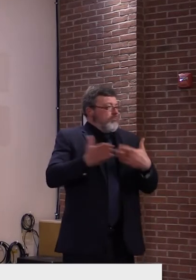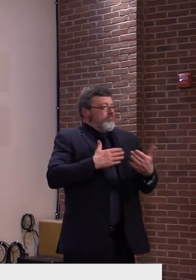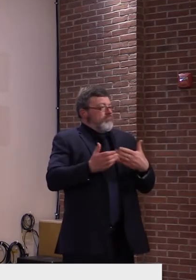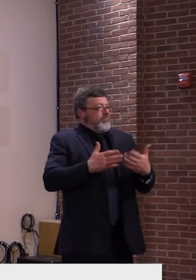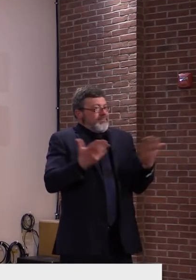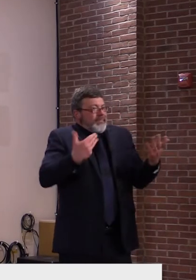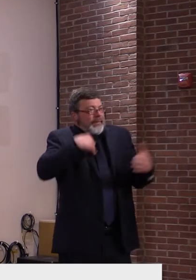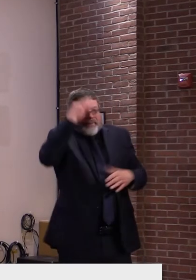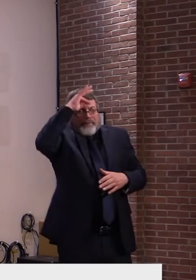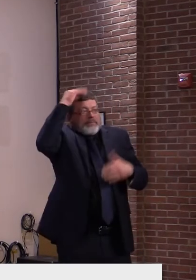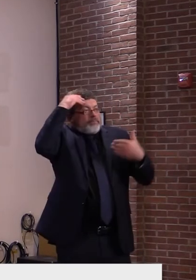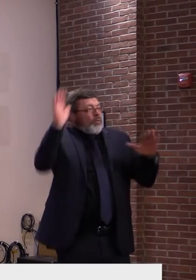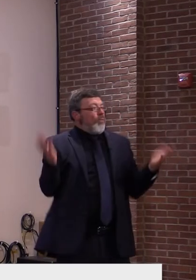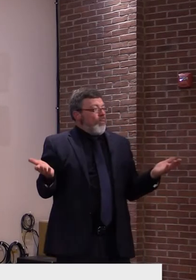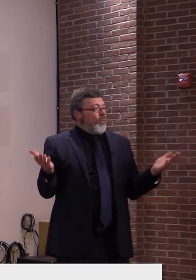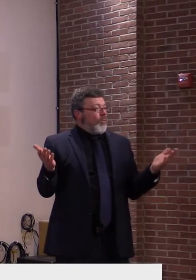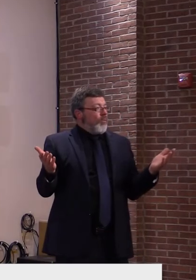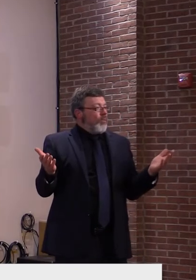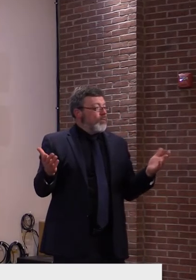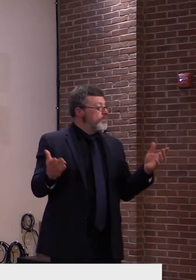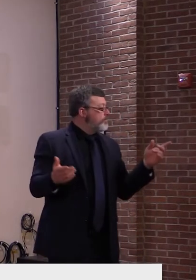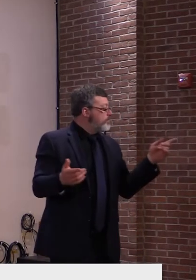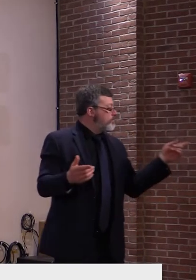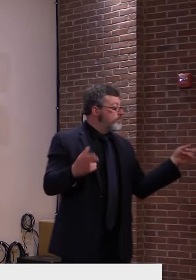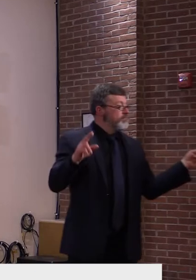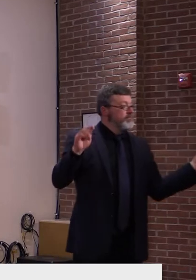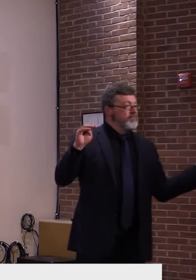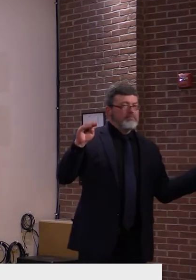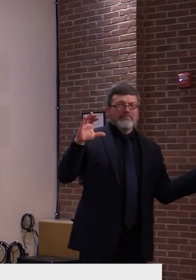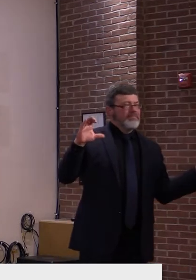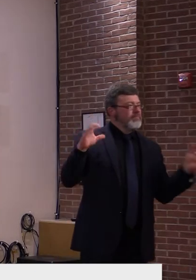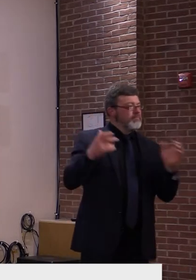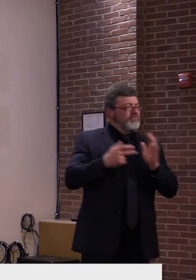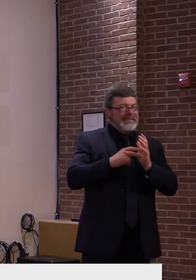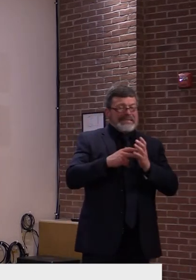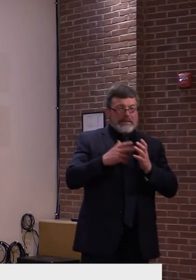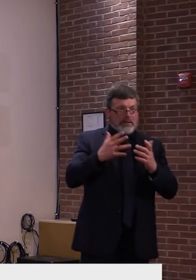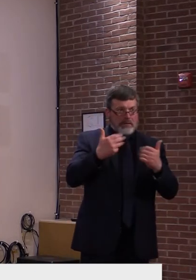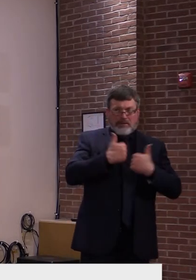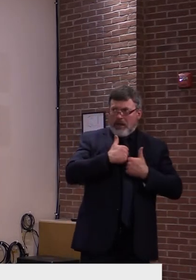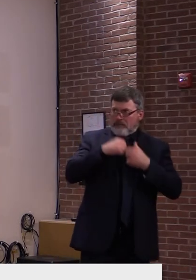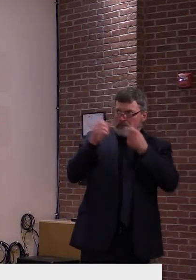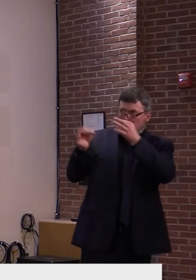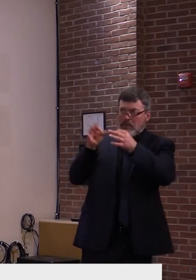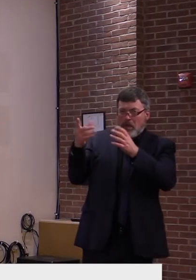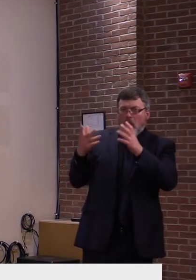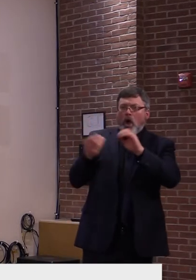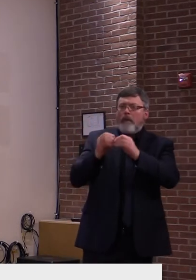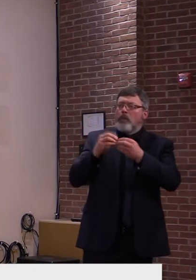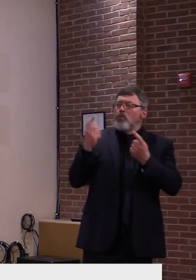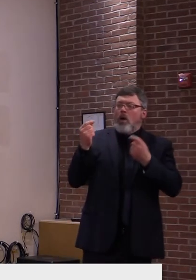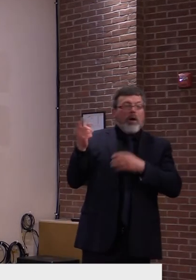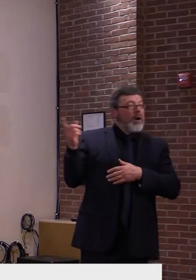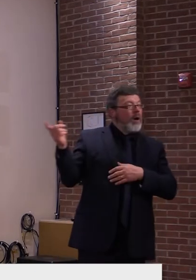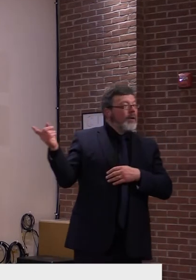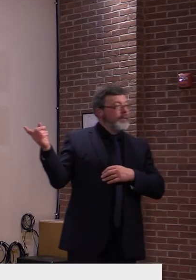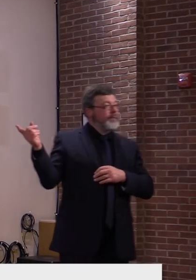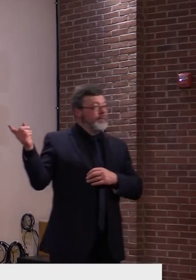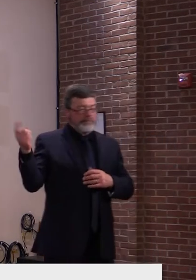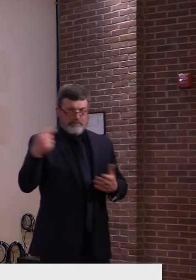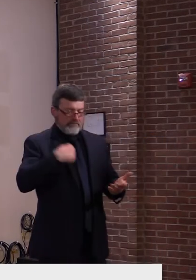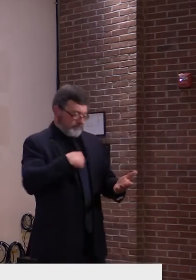have the self-reporting numbers been like lately? Are they more than in the past couple weeks? Yeah, so they've gone up from